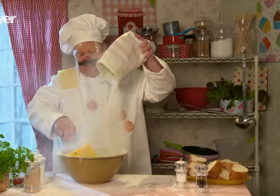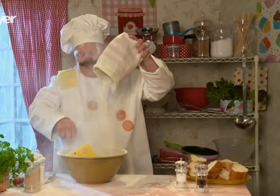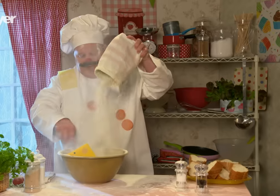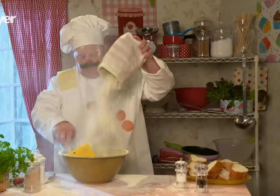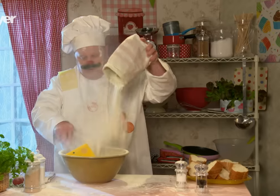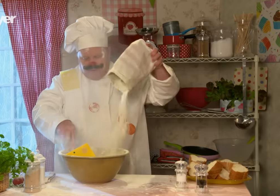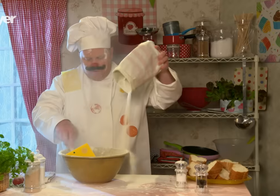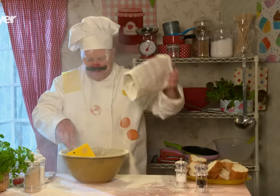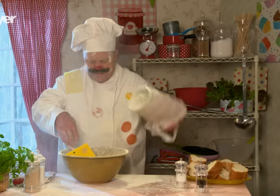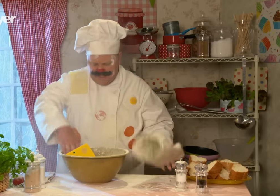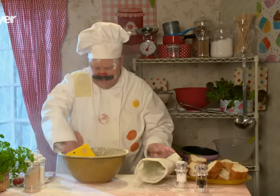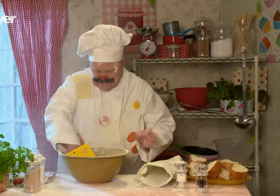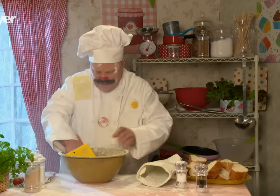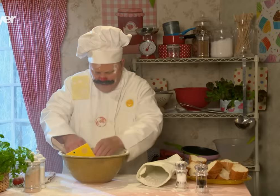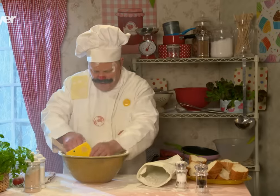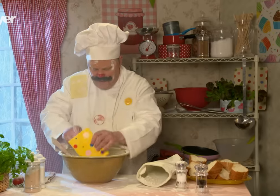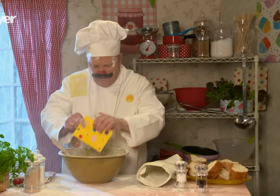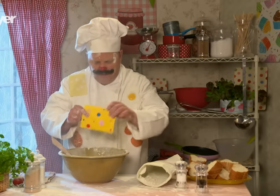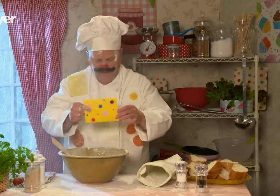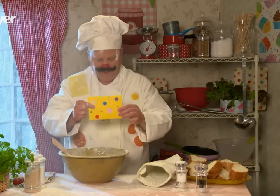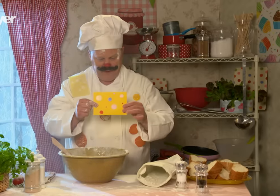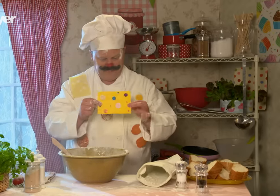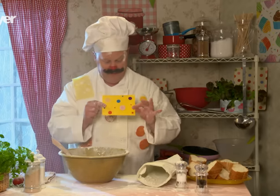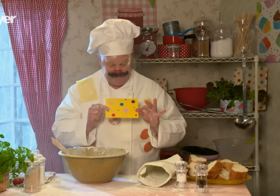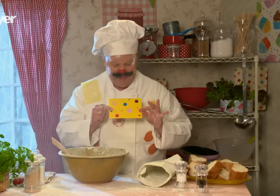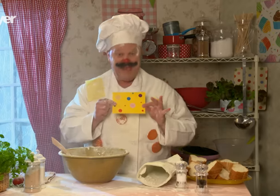la. What is this? Oh, for me?